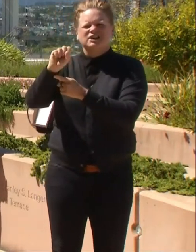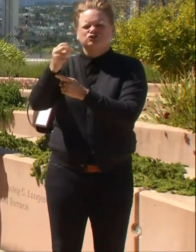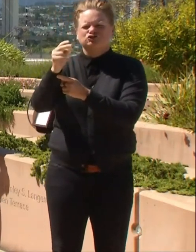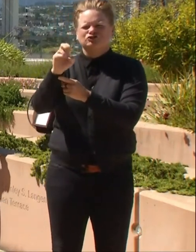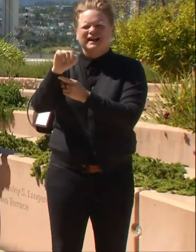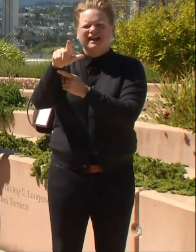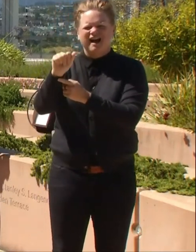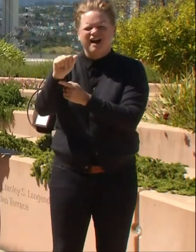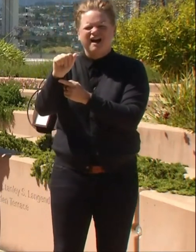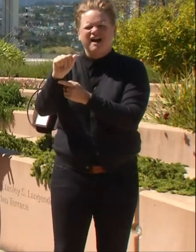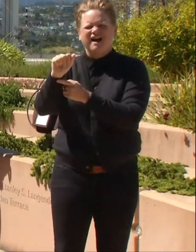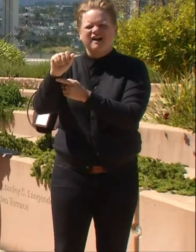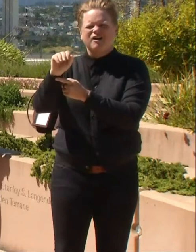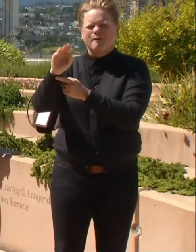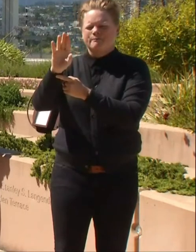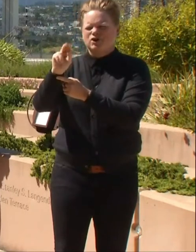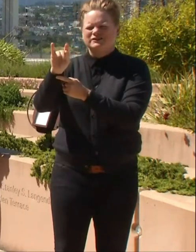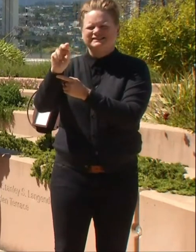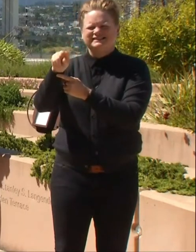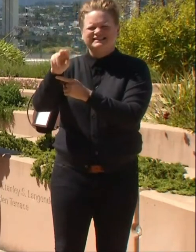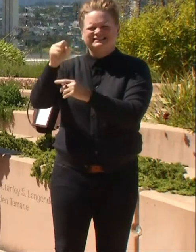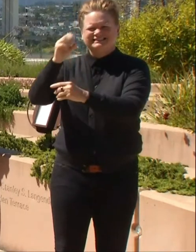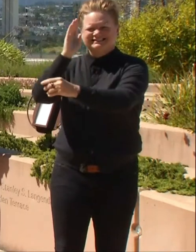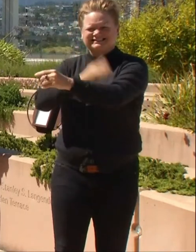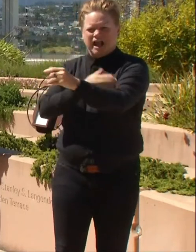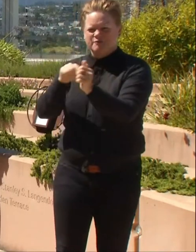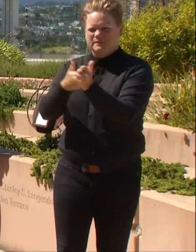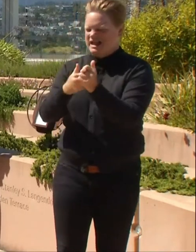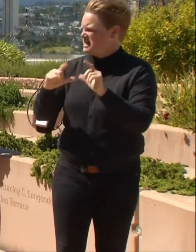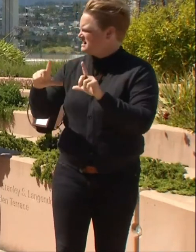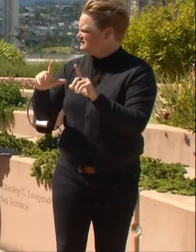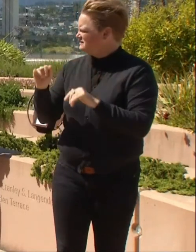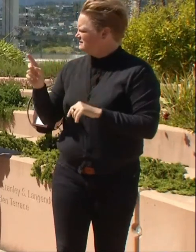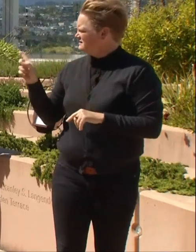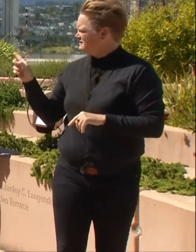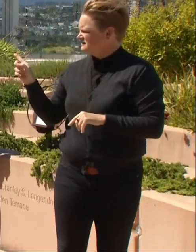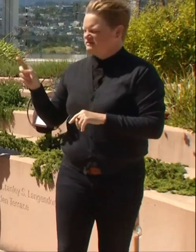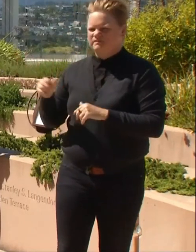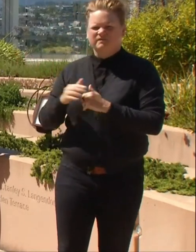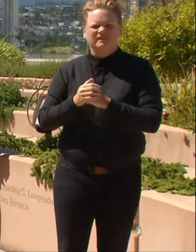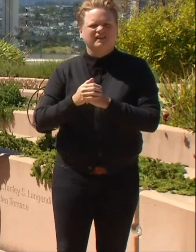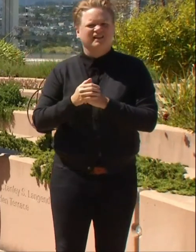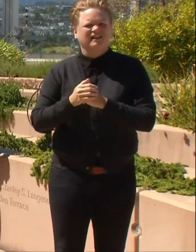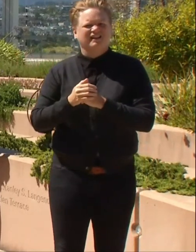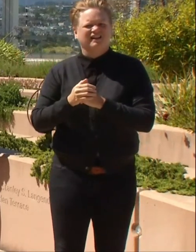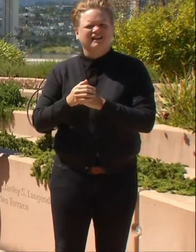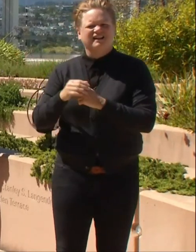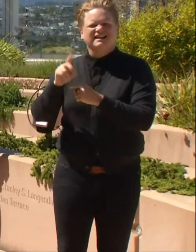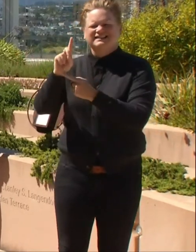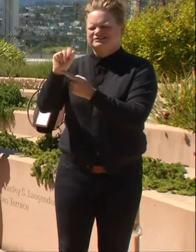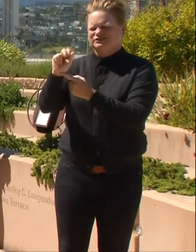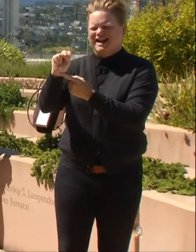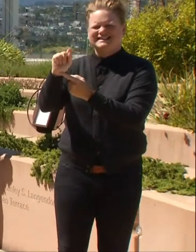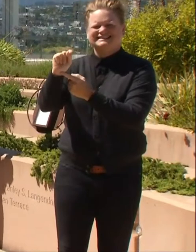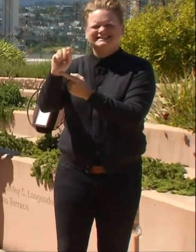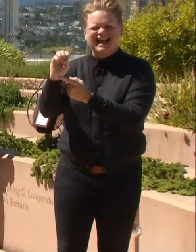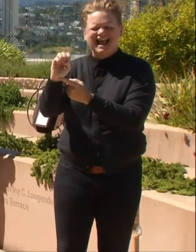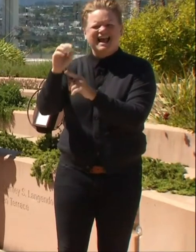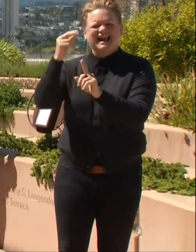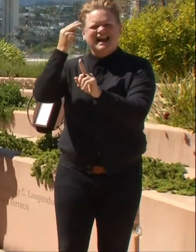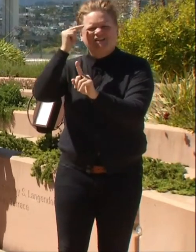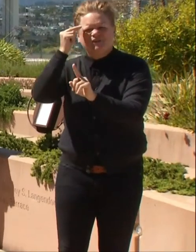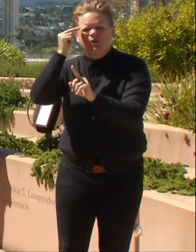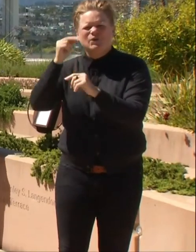son, Rashad LaRon Williams, 21, and Christian Dante Foster, my nephew, 22, both shot in the